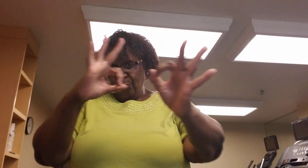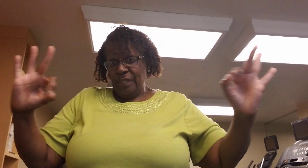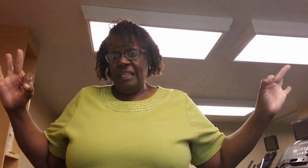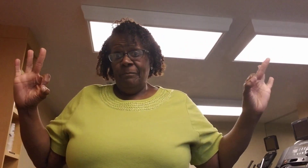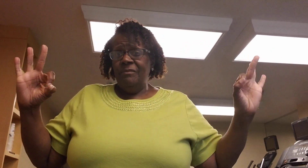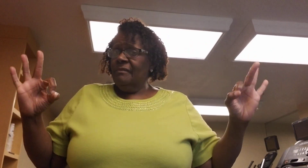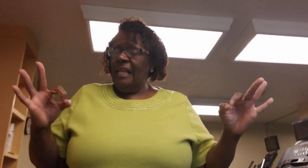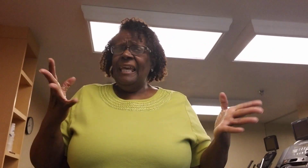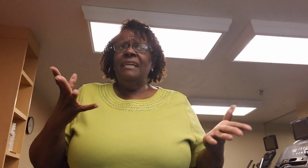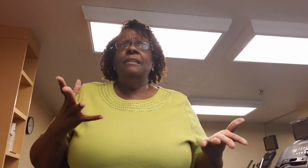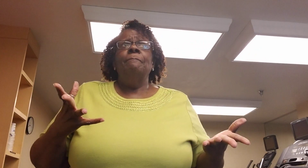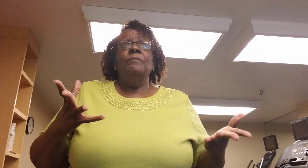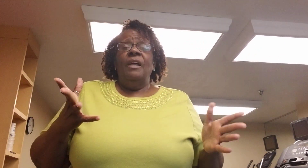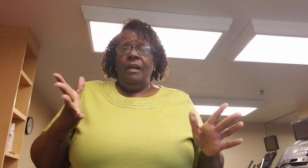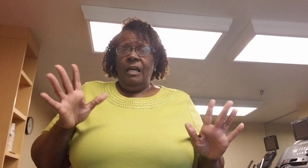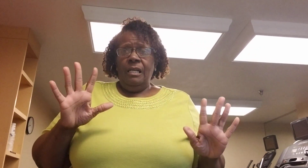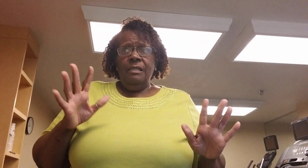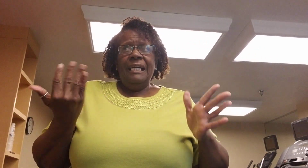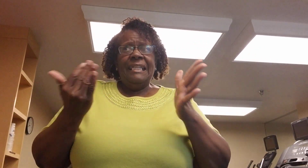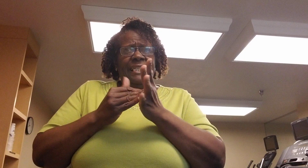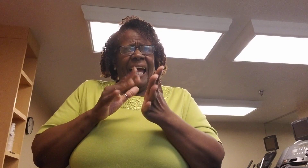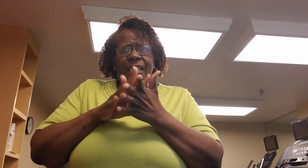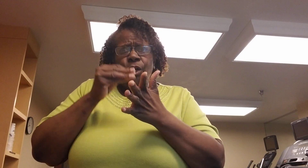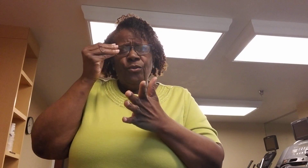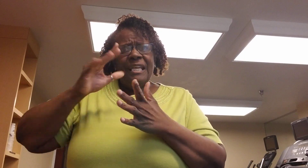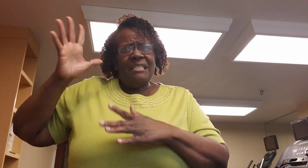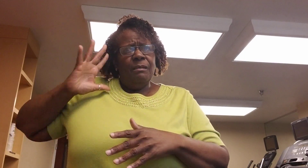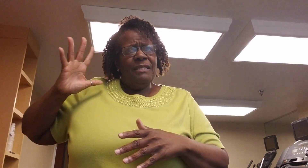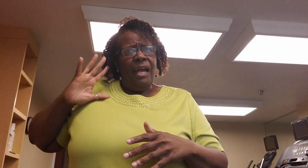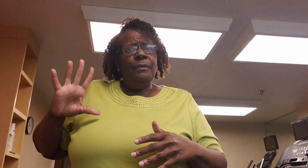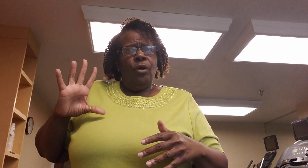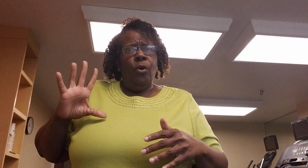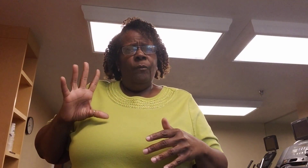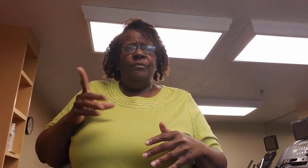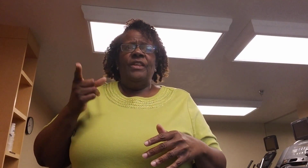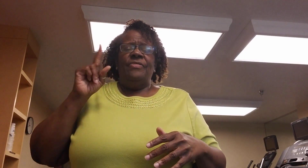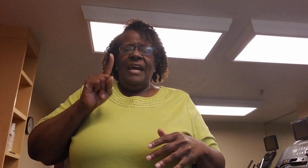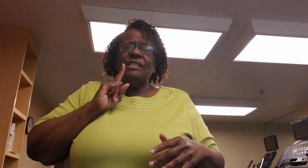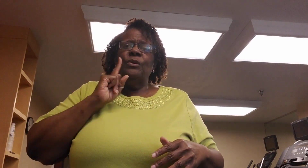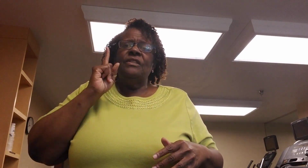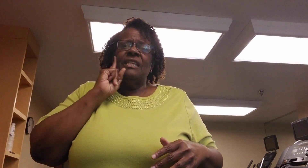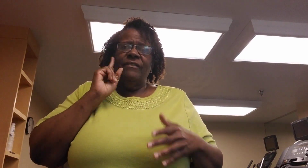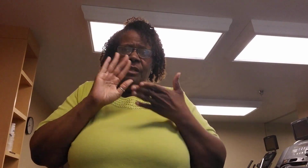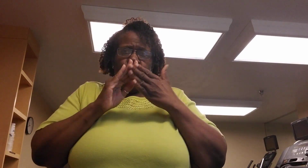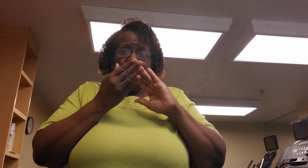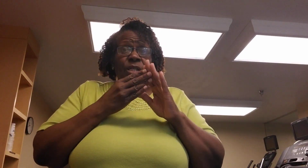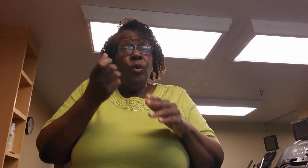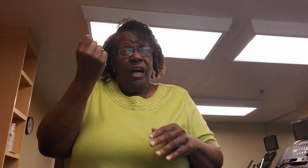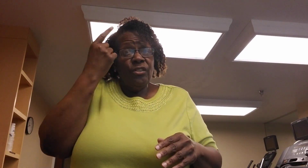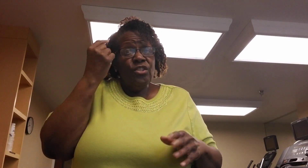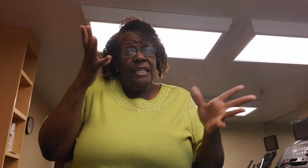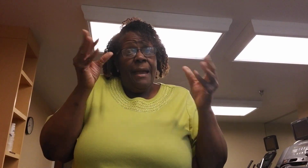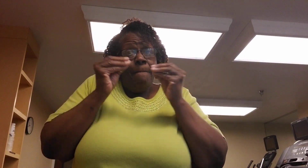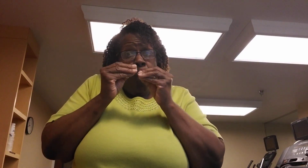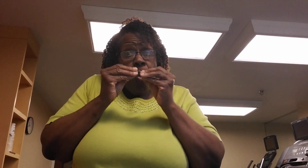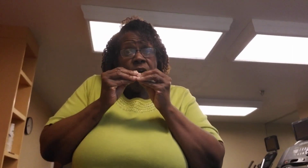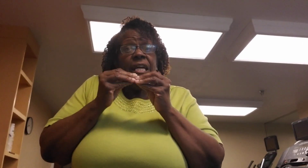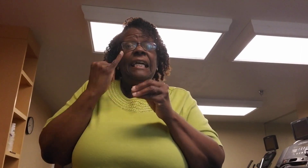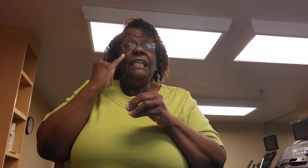free. And again, I learned that some time ago that that's what the deaf community will understand more if